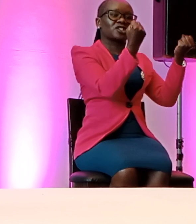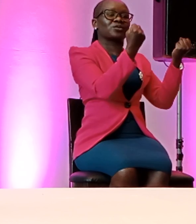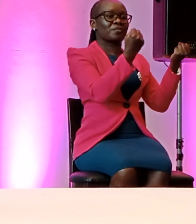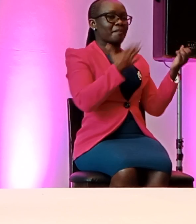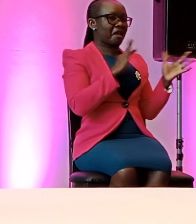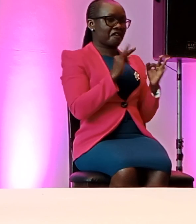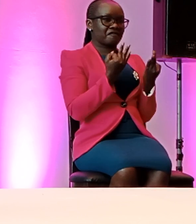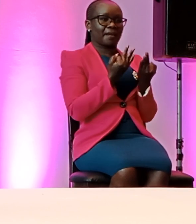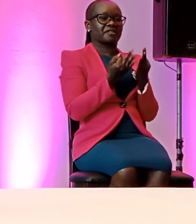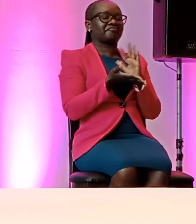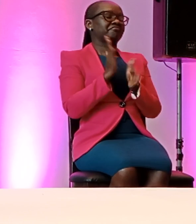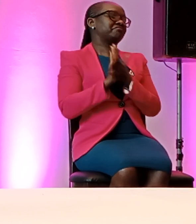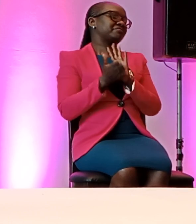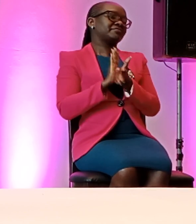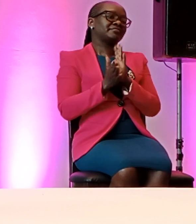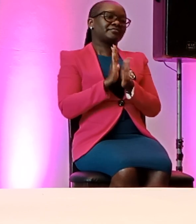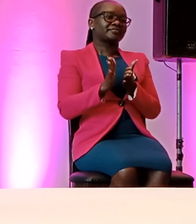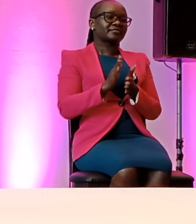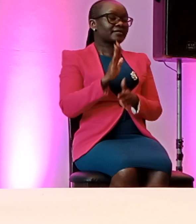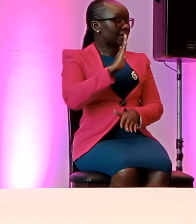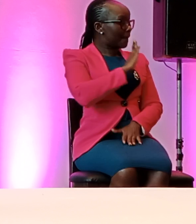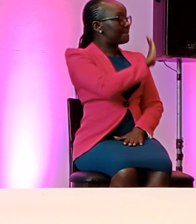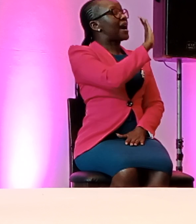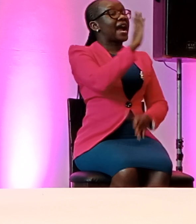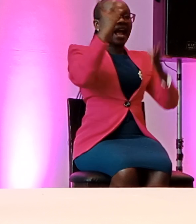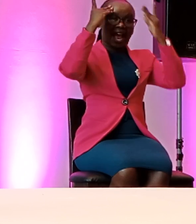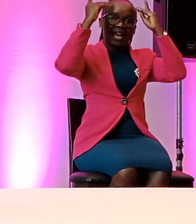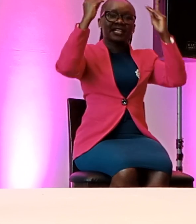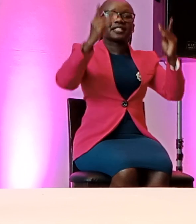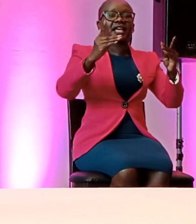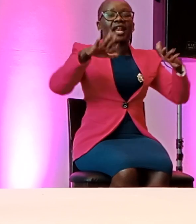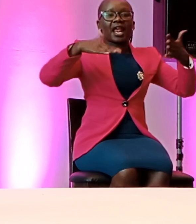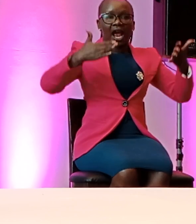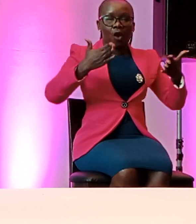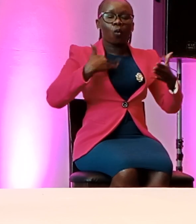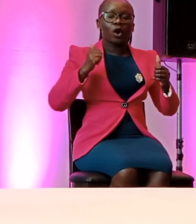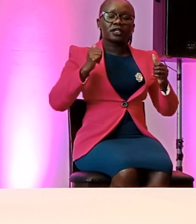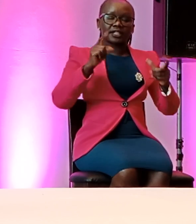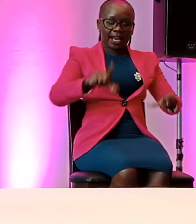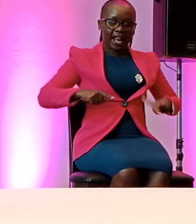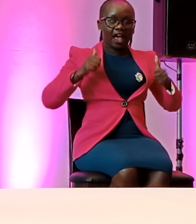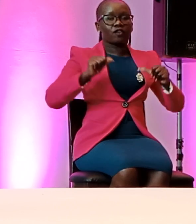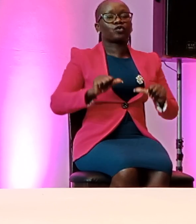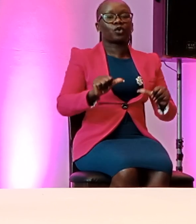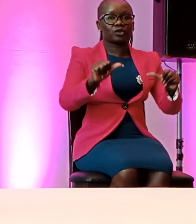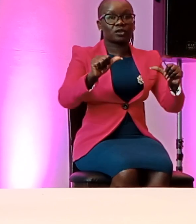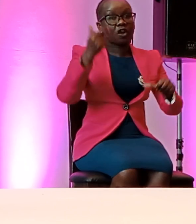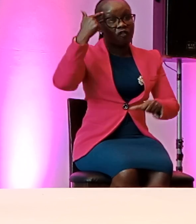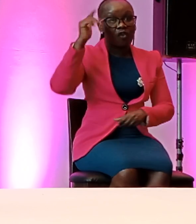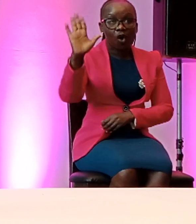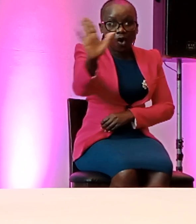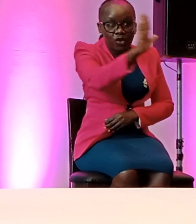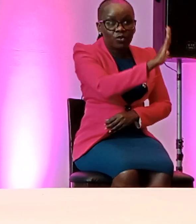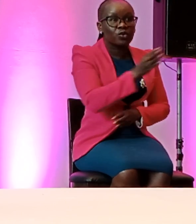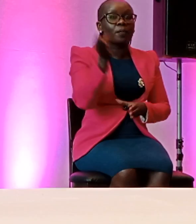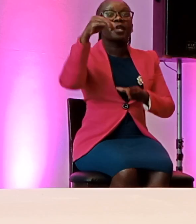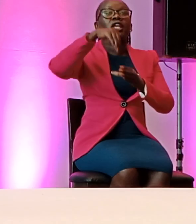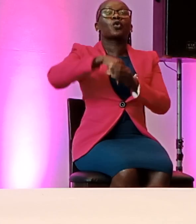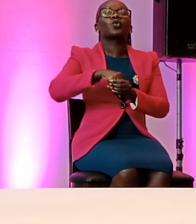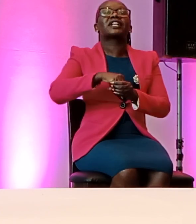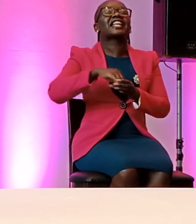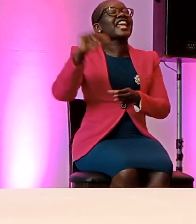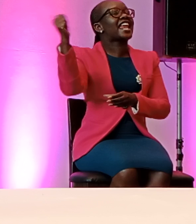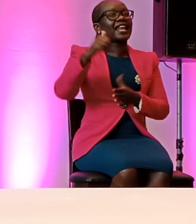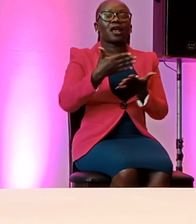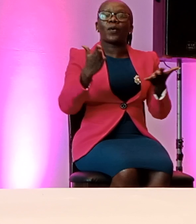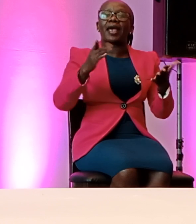us, there was nothing. I designed where I wanted to be. For you to be included